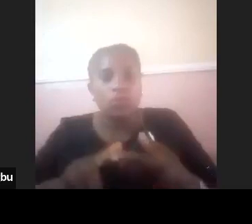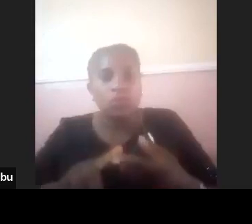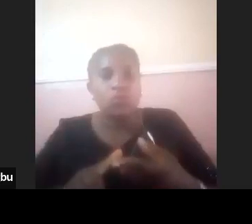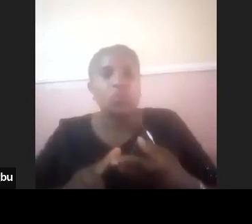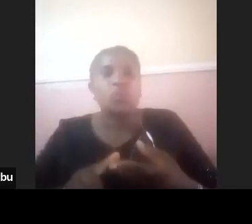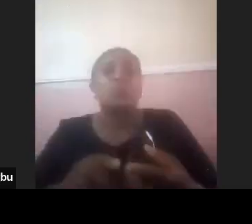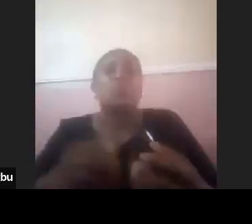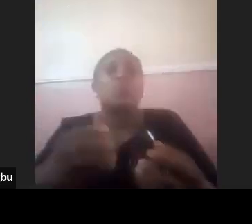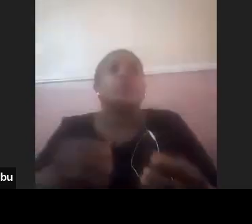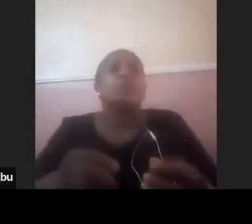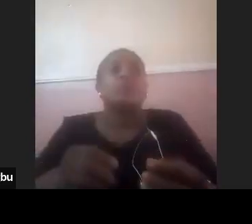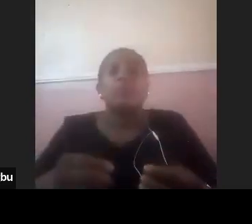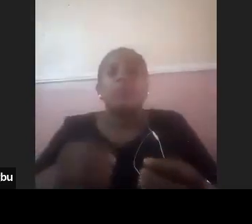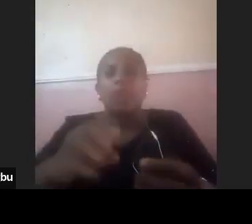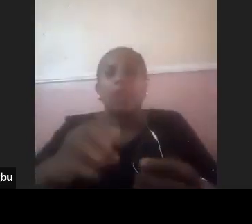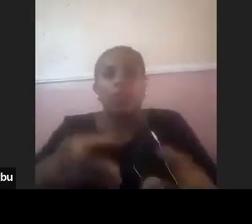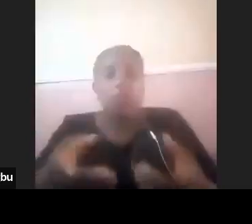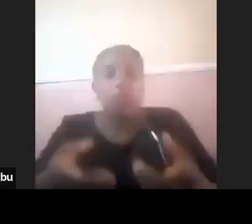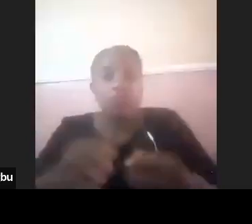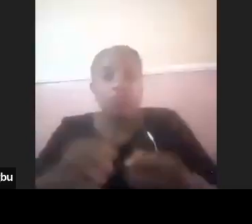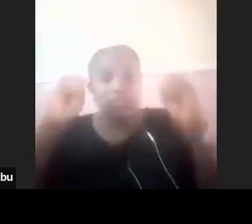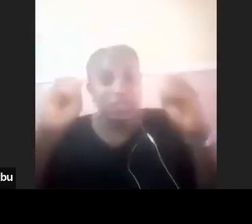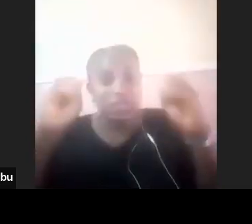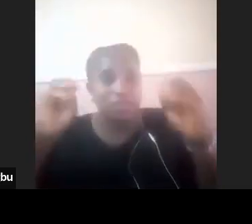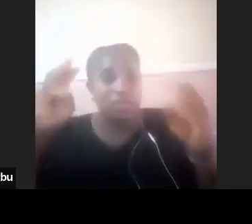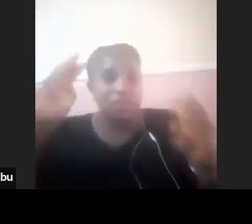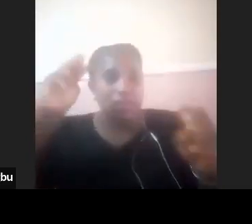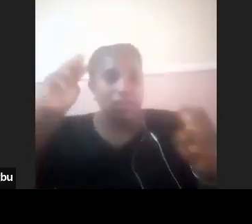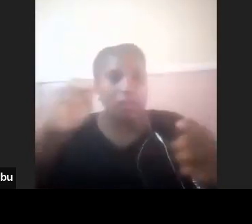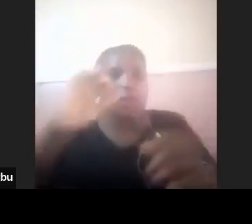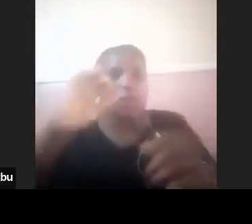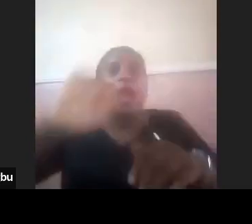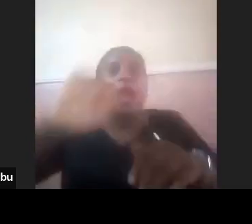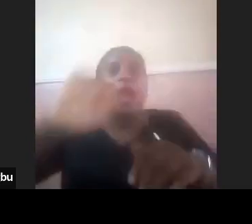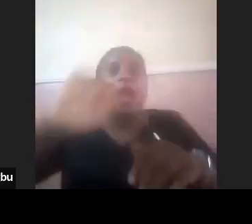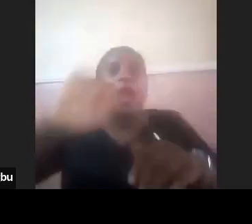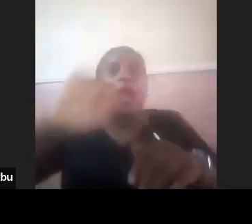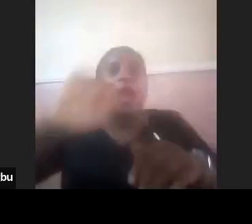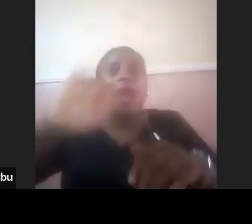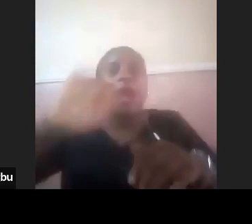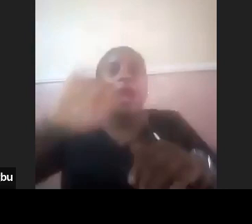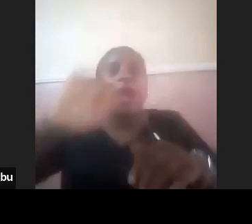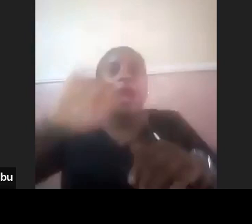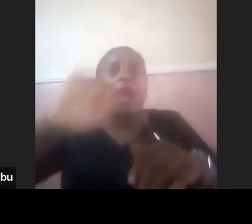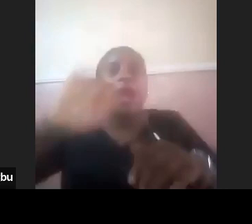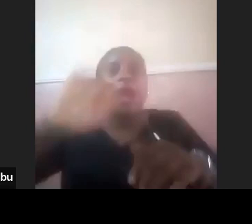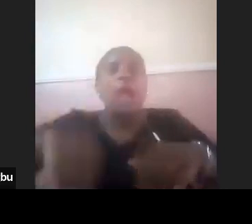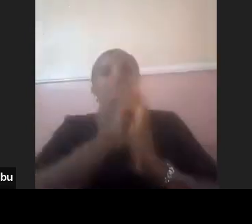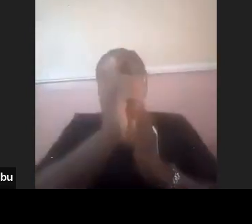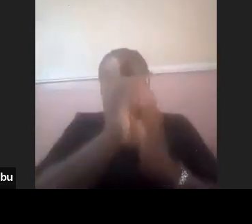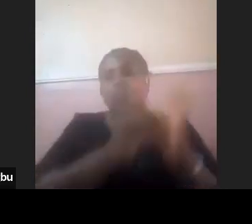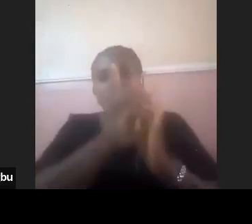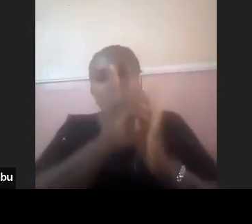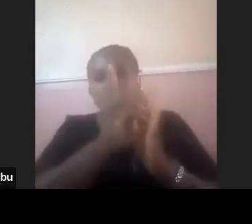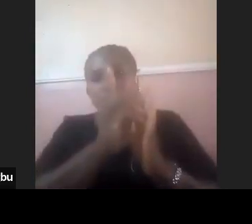at work, to improve whatever you want to improve at your workplace or your